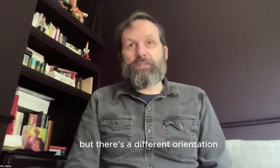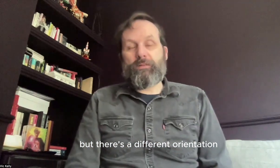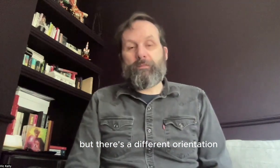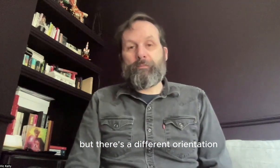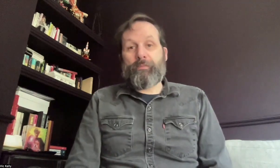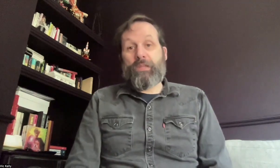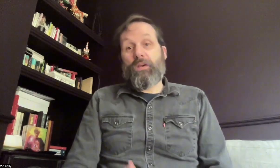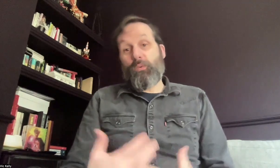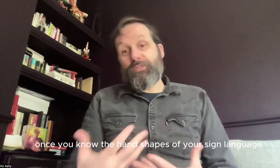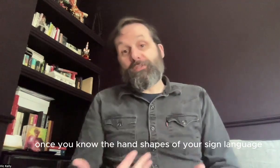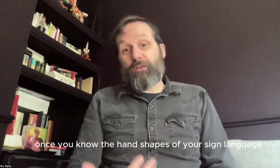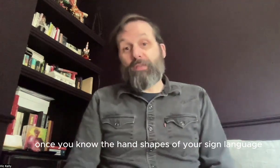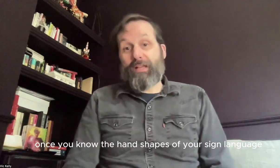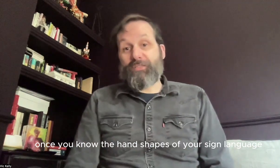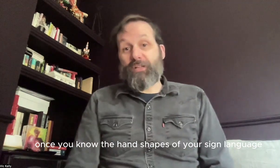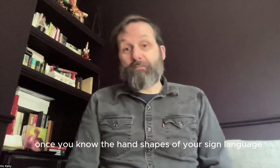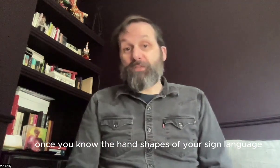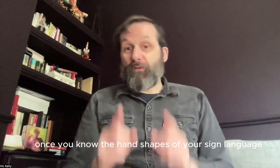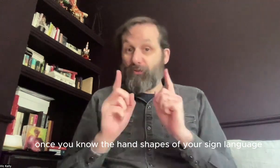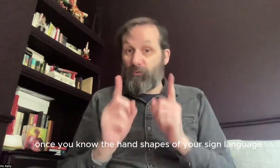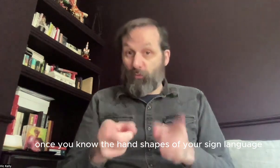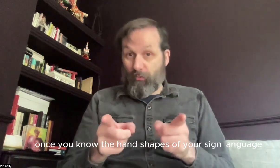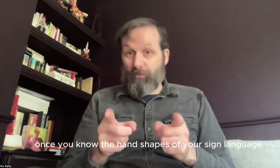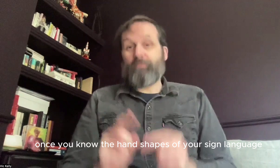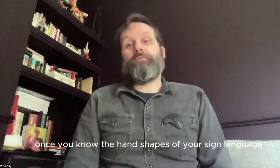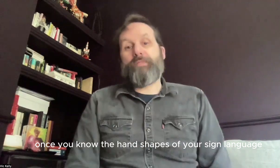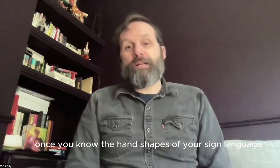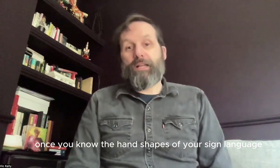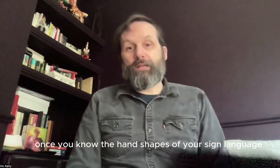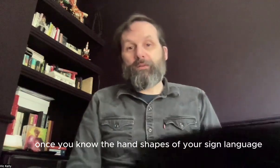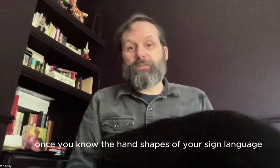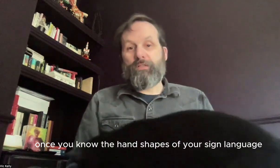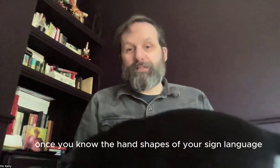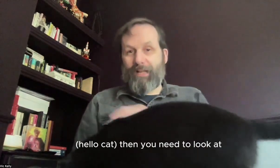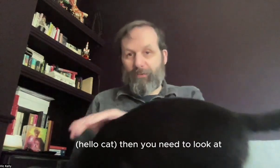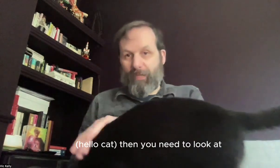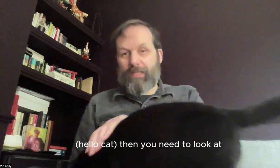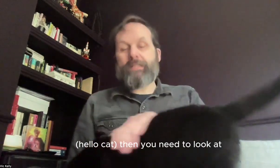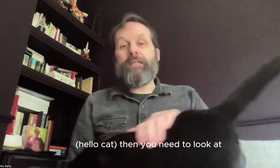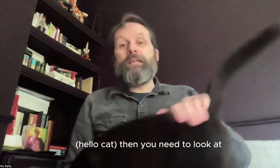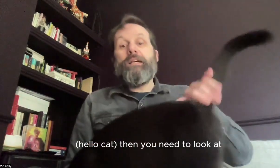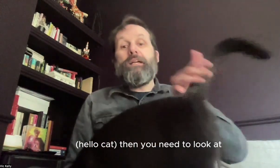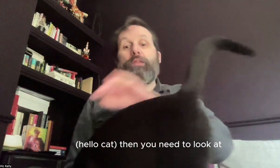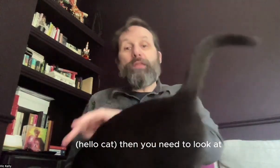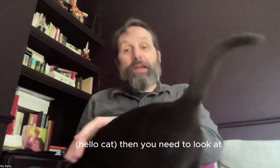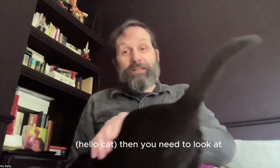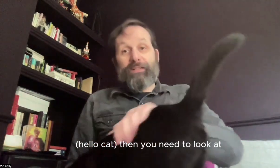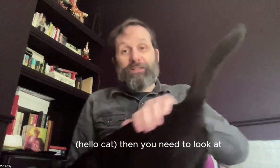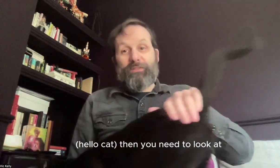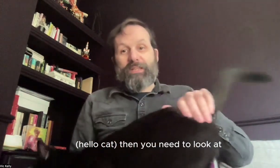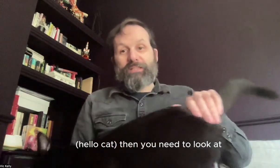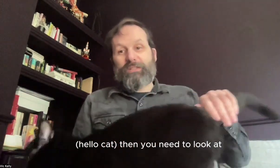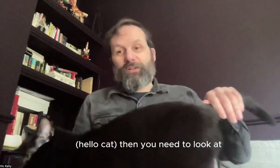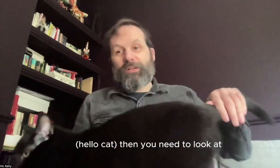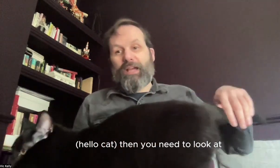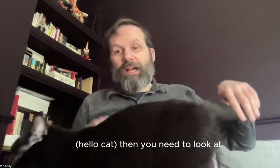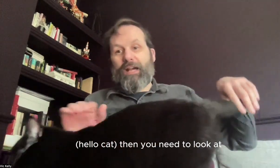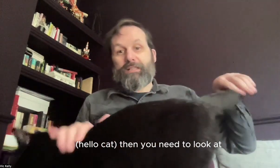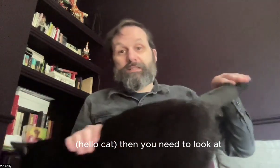orientation. Once you know the hand shapes of your sign language, hello cat, then you need to look